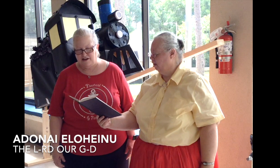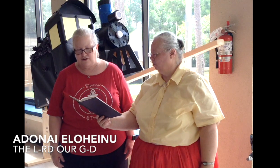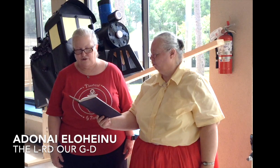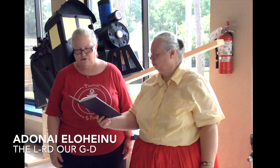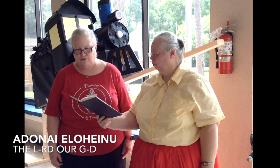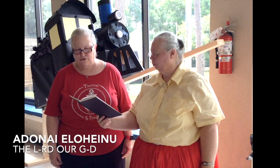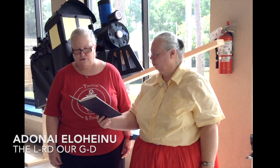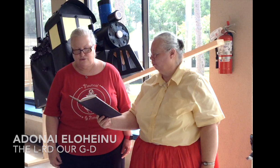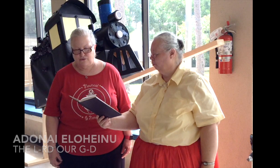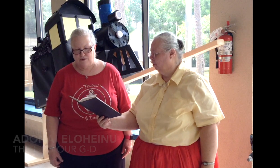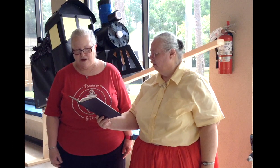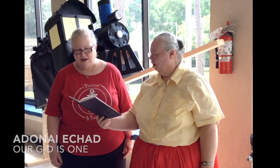Eloheinu,